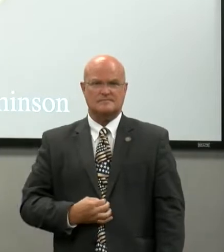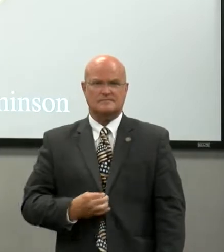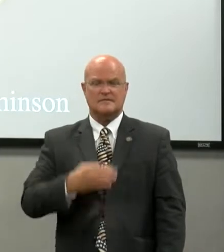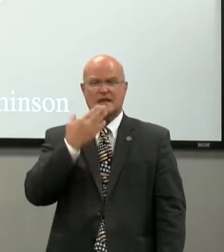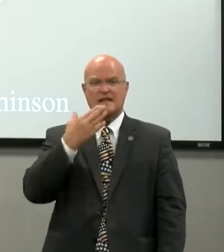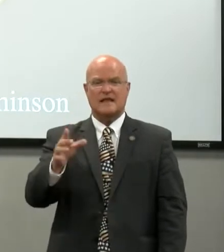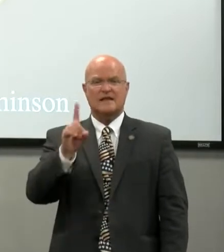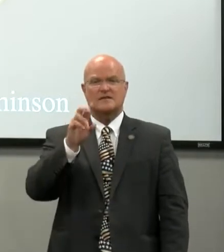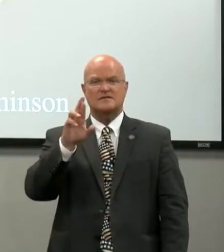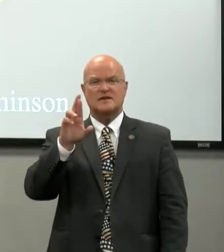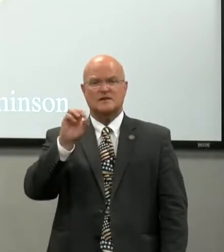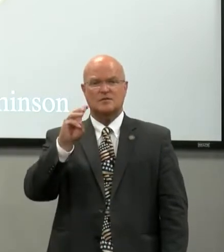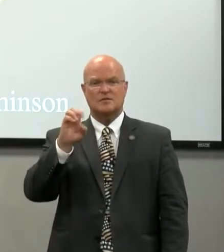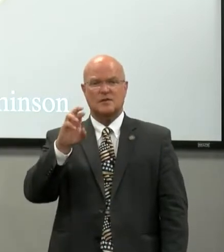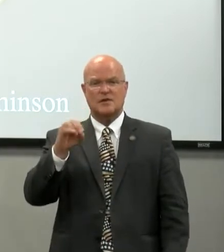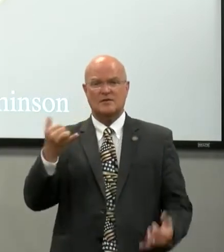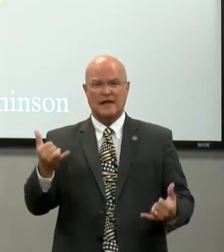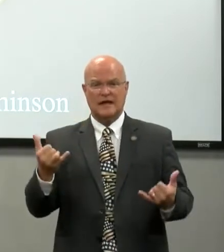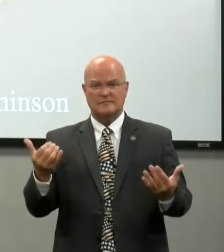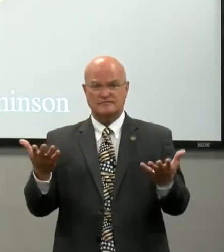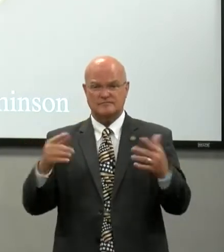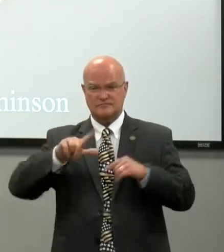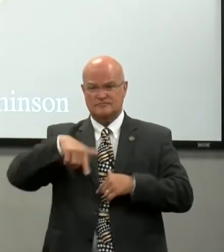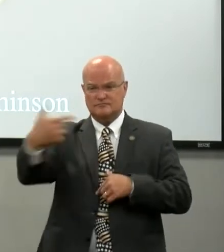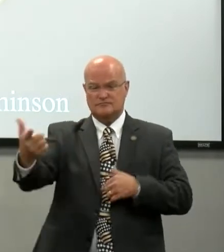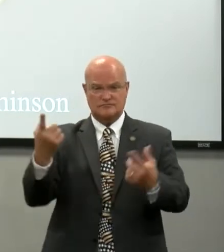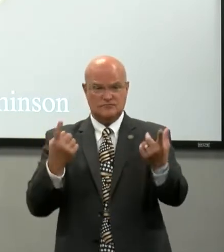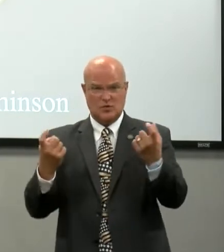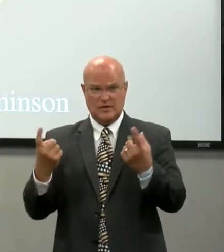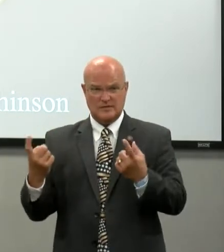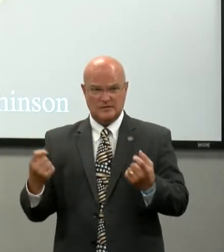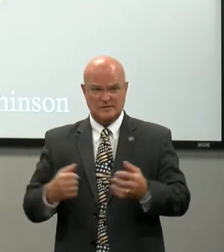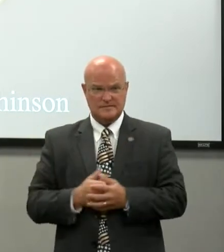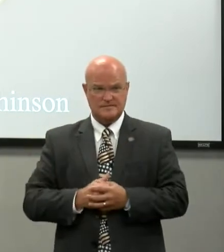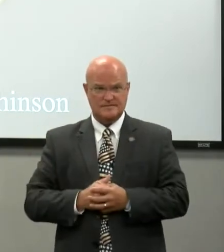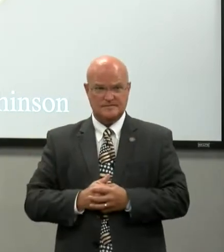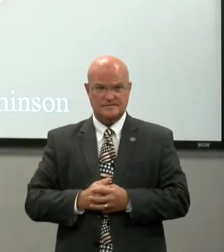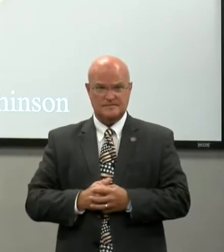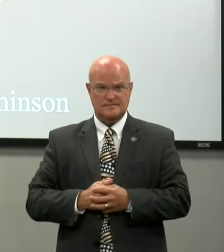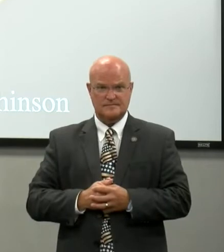Thank you, Dr. Romero, and with that, we'll take any questions.